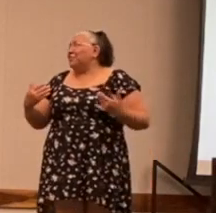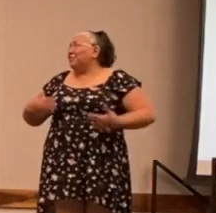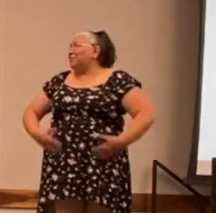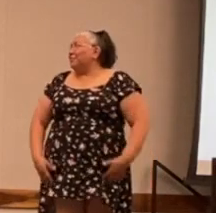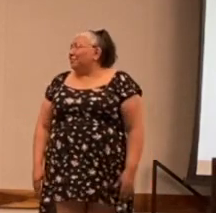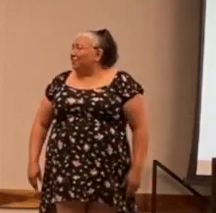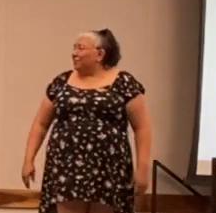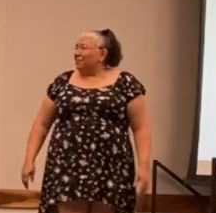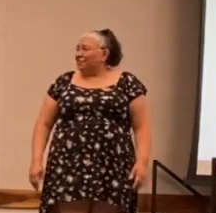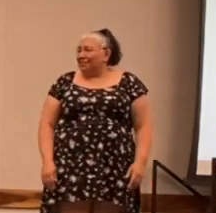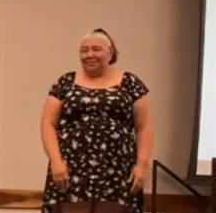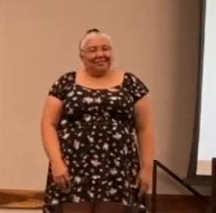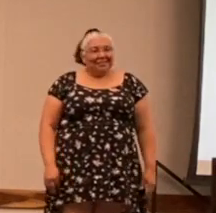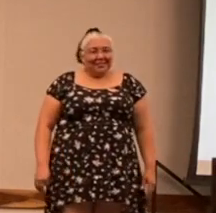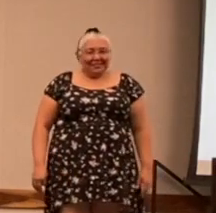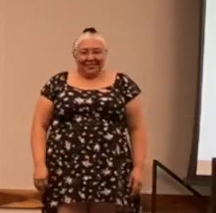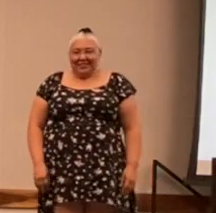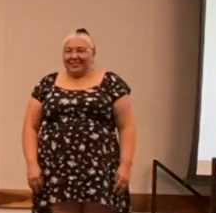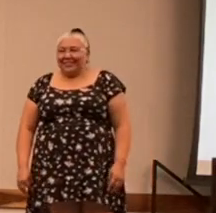today.